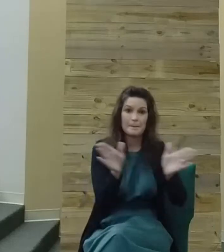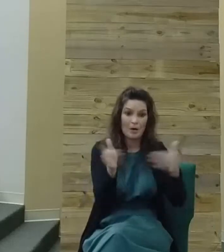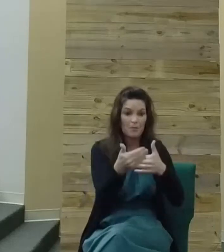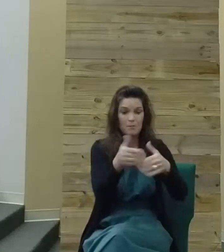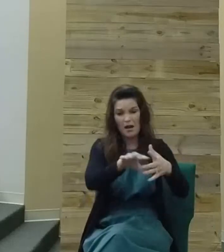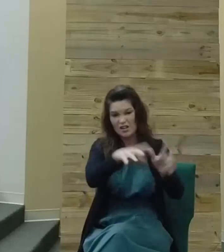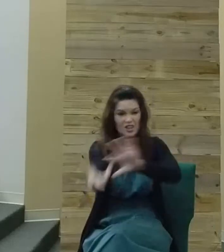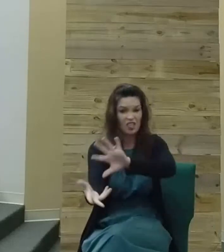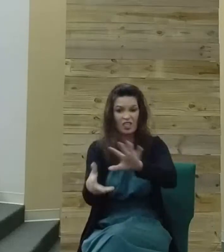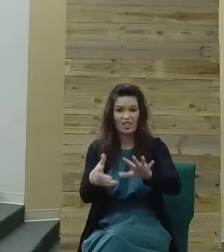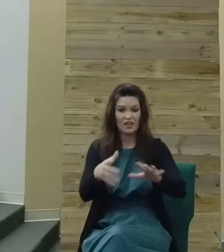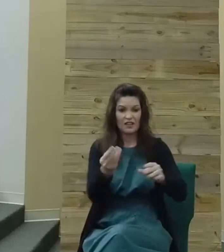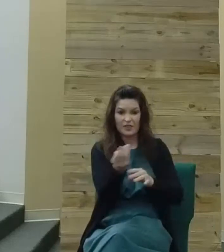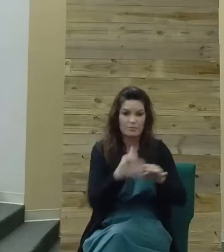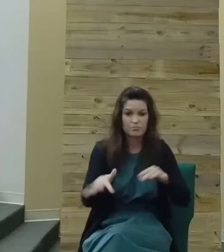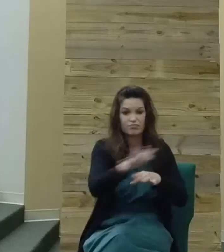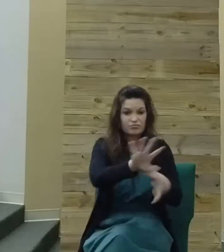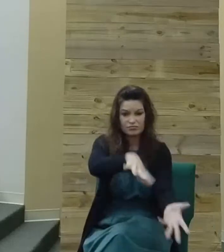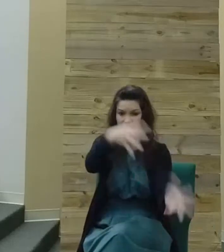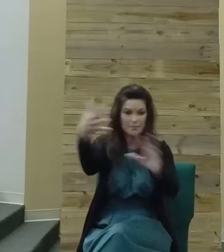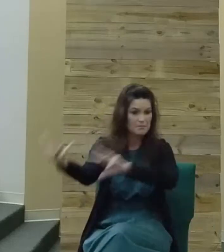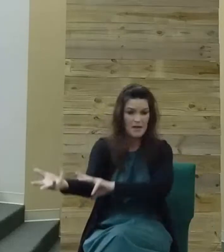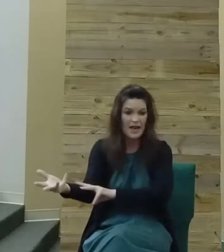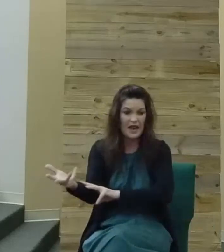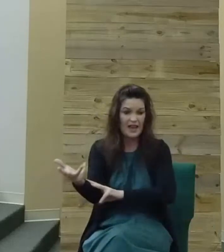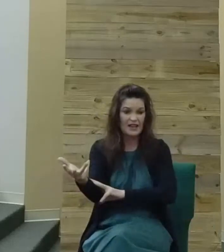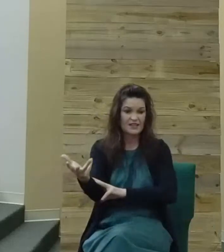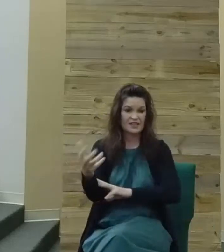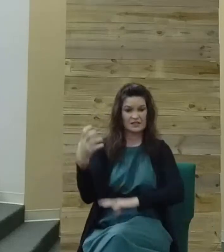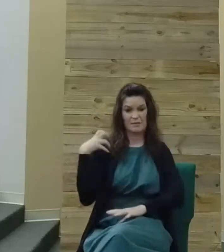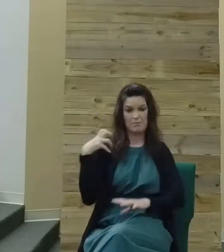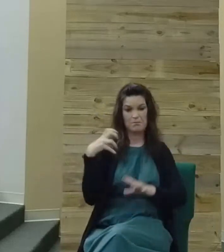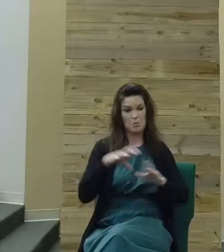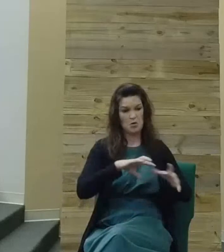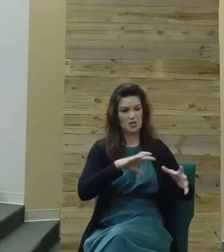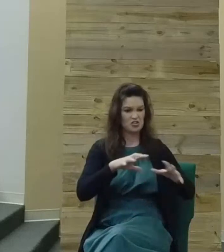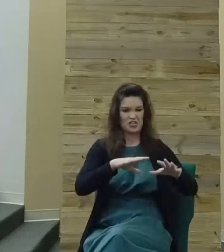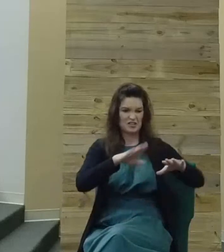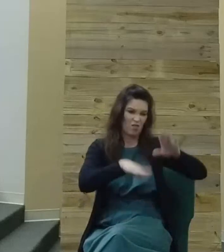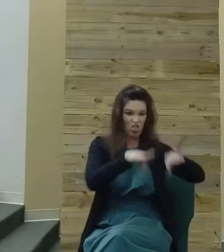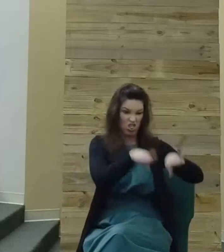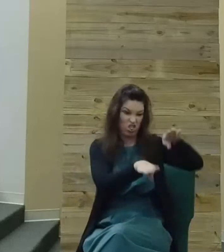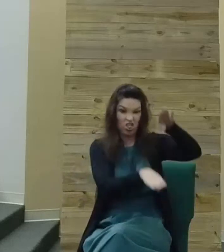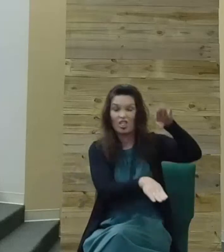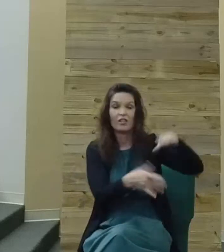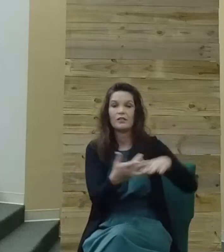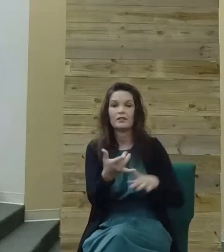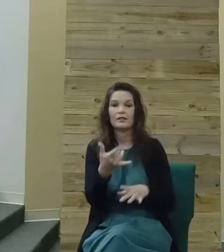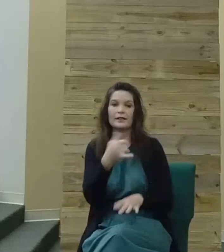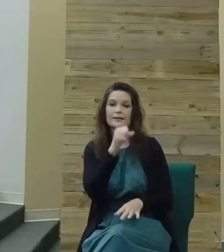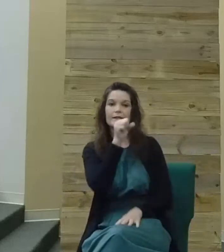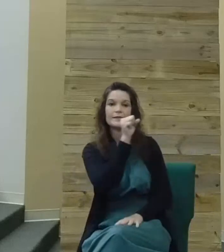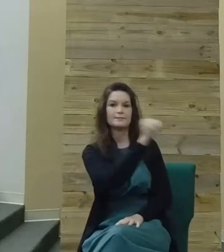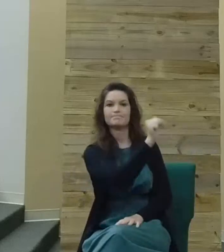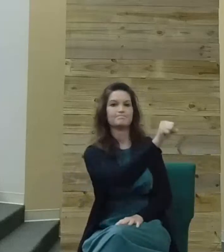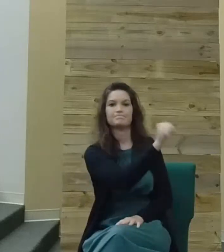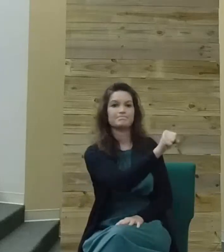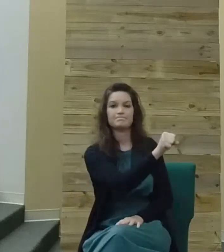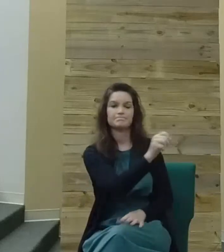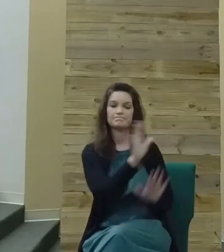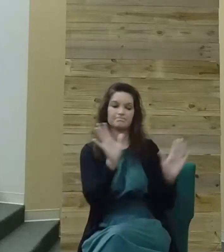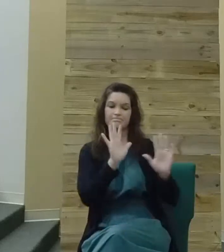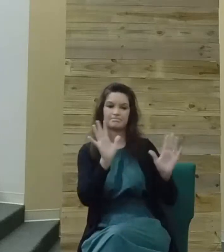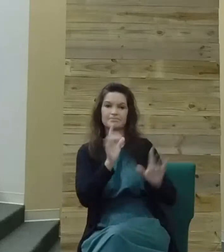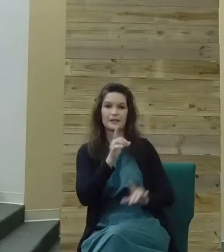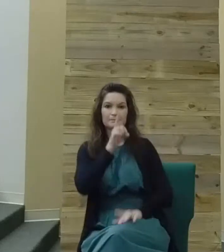side. The yard's a mess. The porch has got holes rotted in it. And so he doesn't talk to her. He doesn't knock on the door. He just begins to go